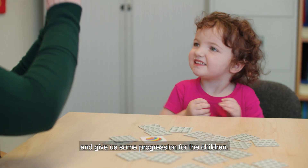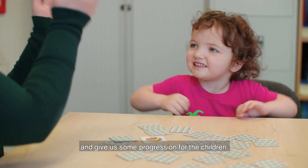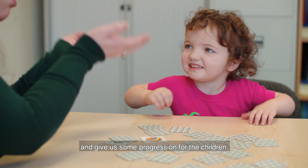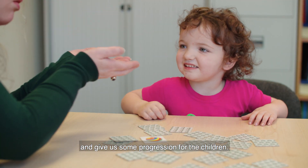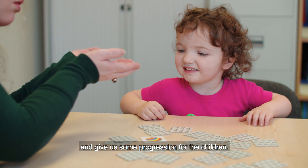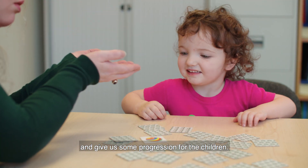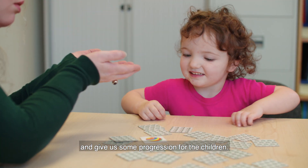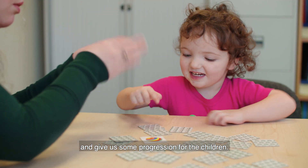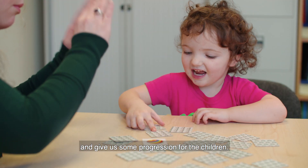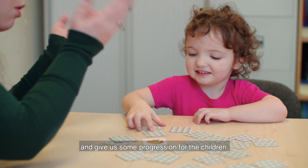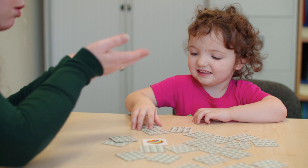progression for the children. Music